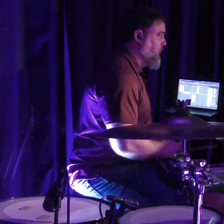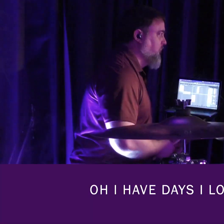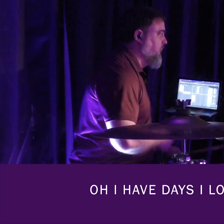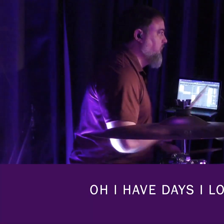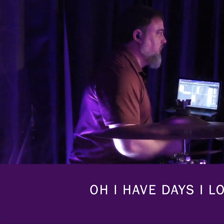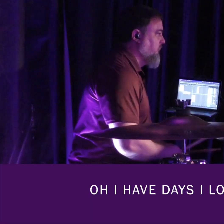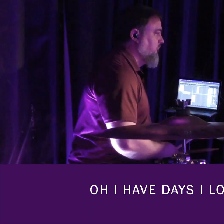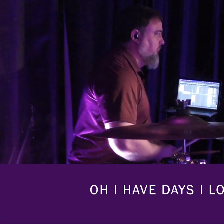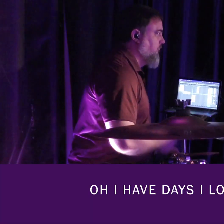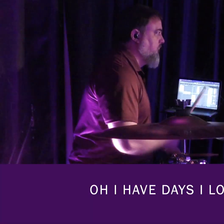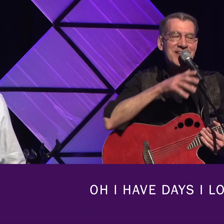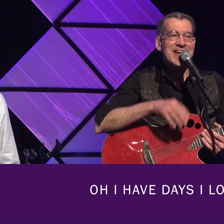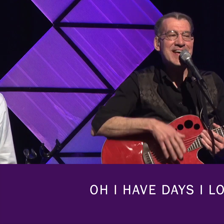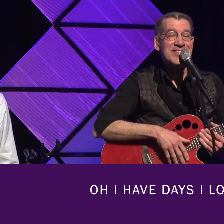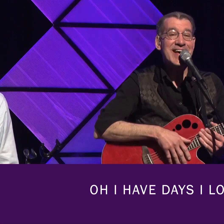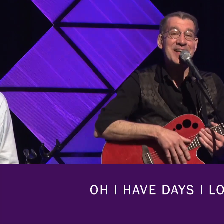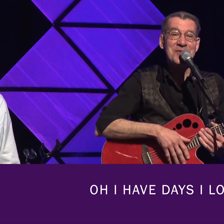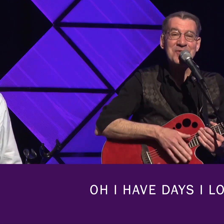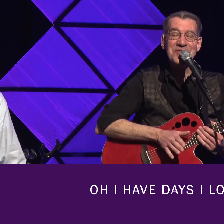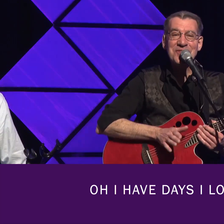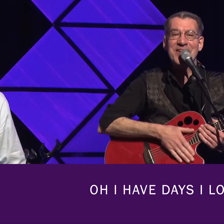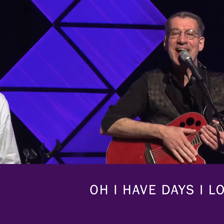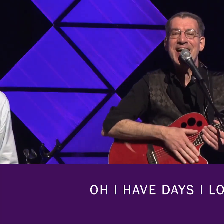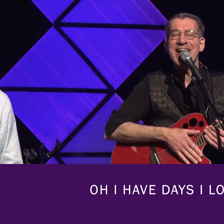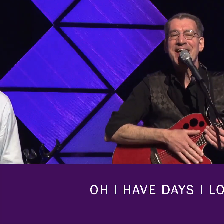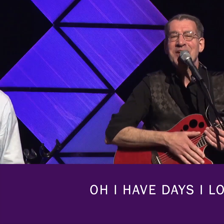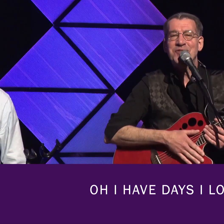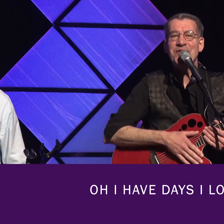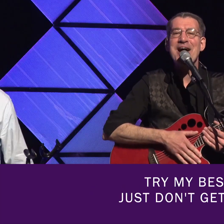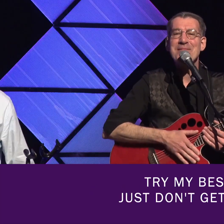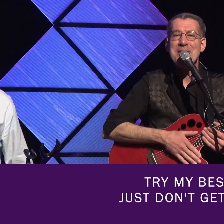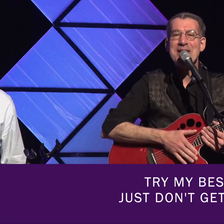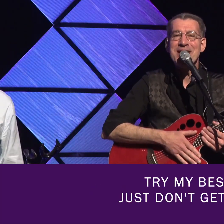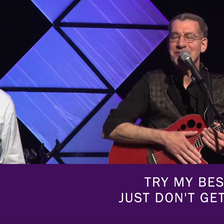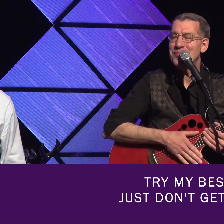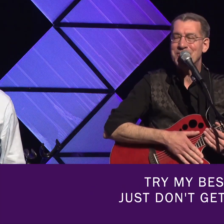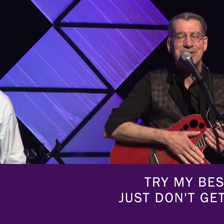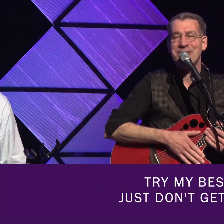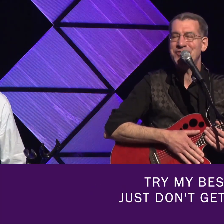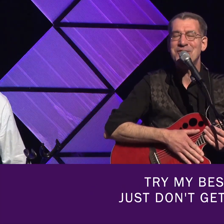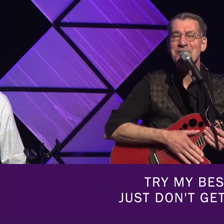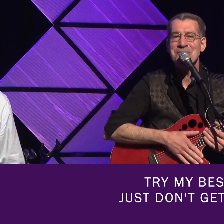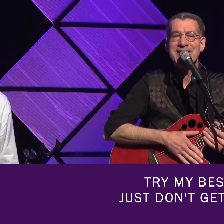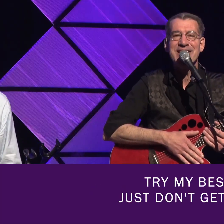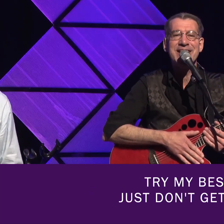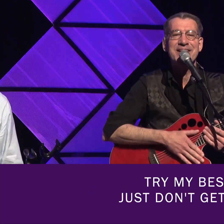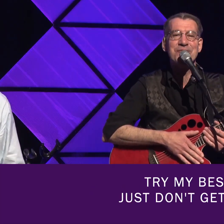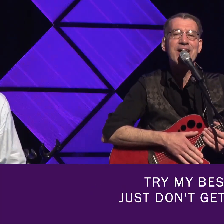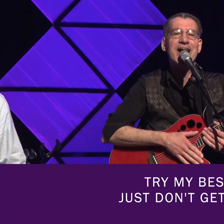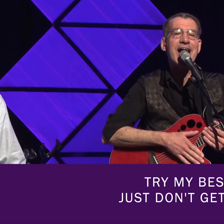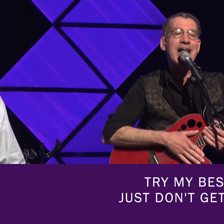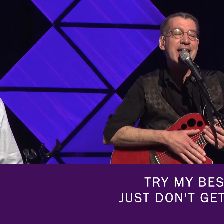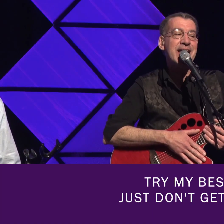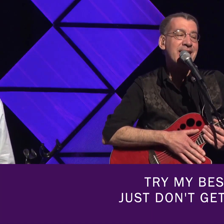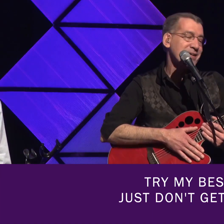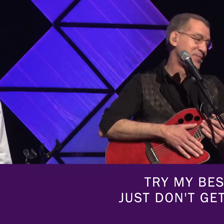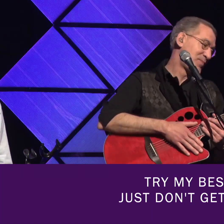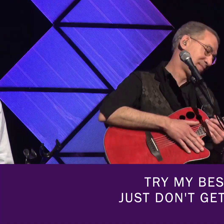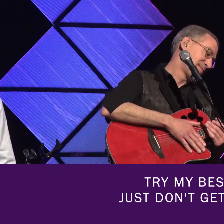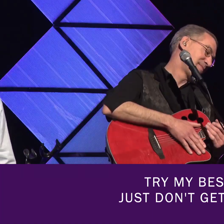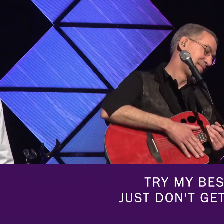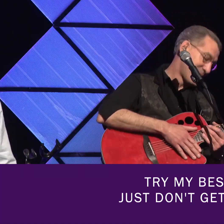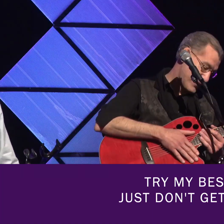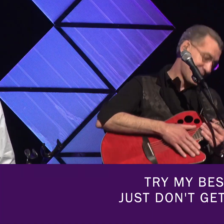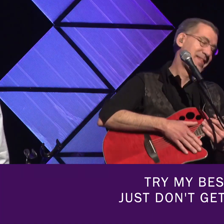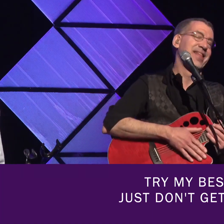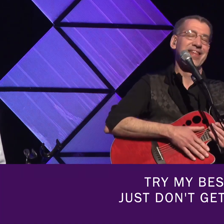There we go. I have days I lose the fight, try my best but just don't get right.